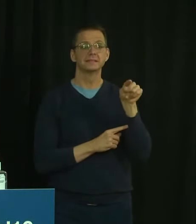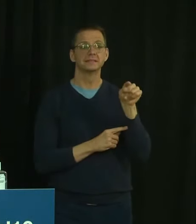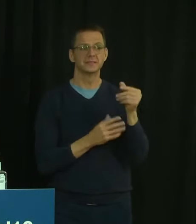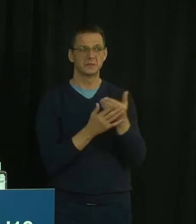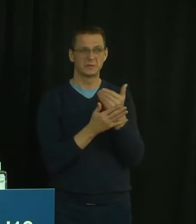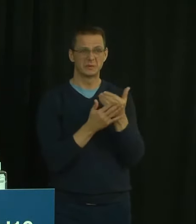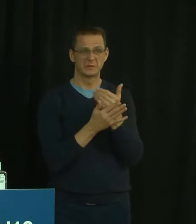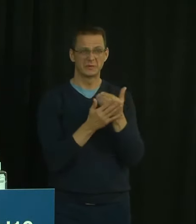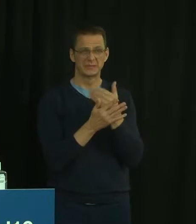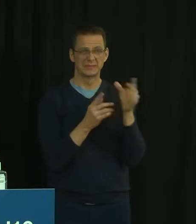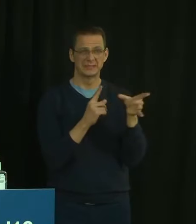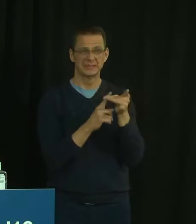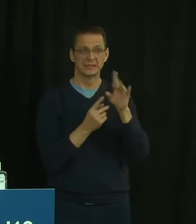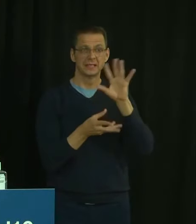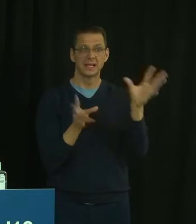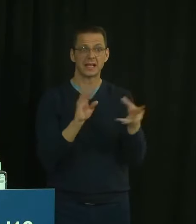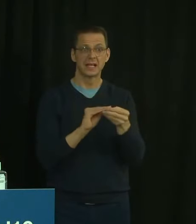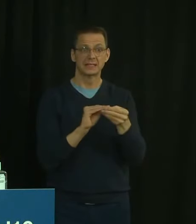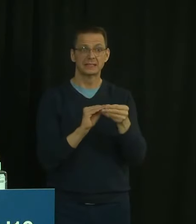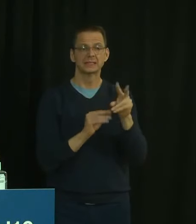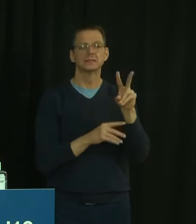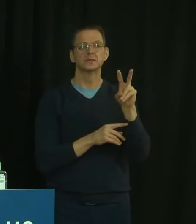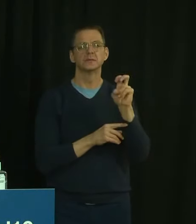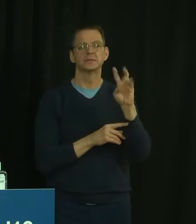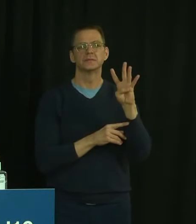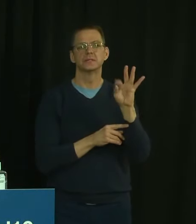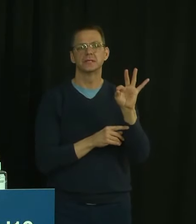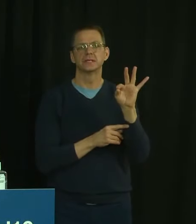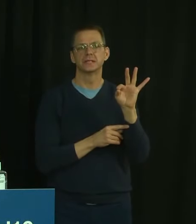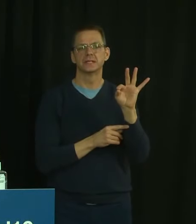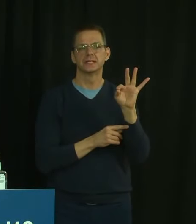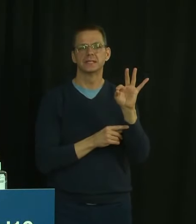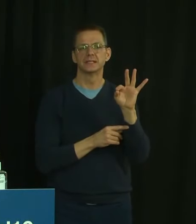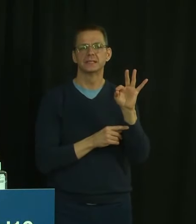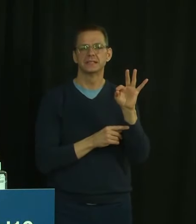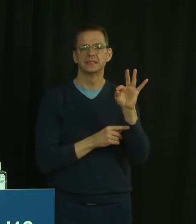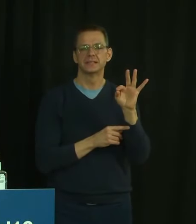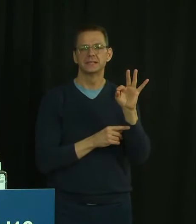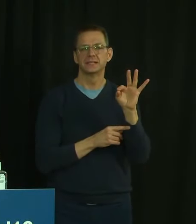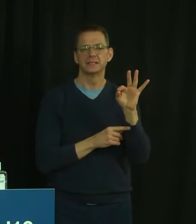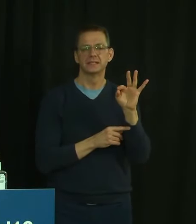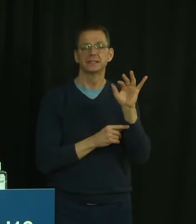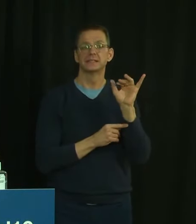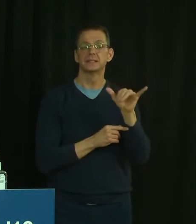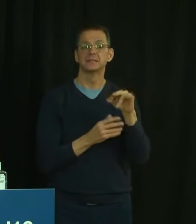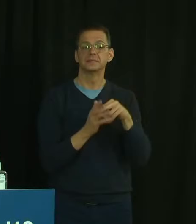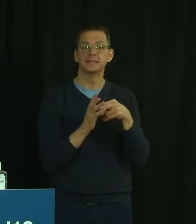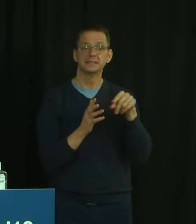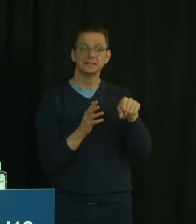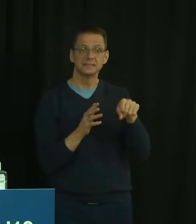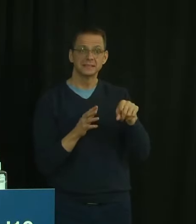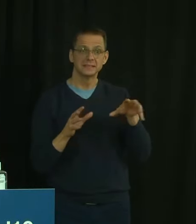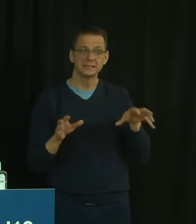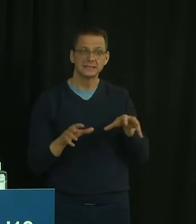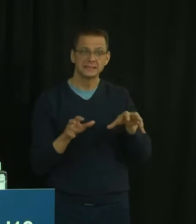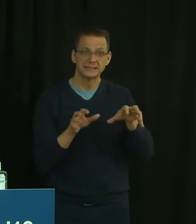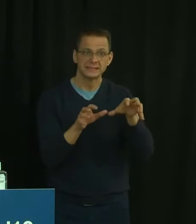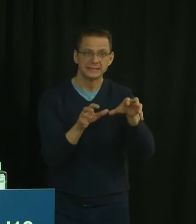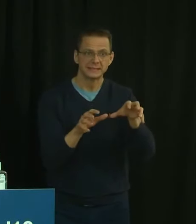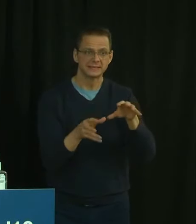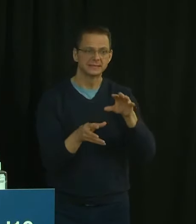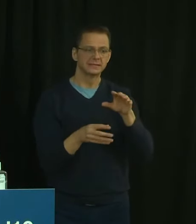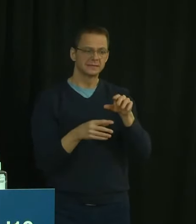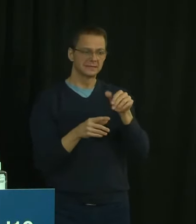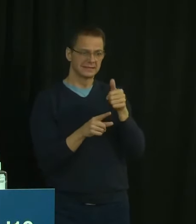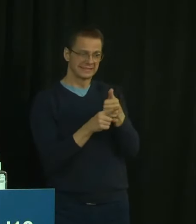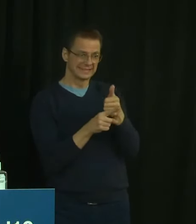hospital for COVID-19 treatment, including 64 admitted to the ICU. I am pleased to say that no new